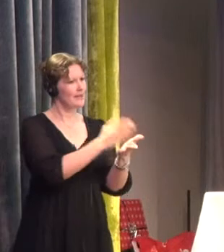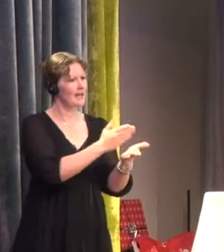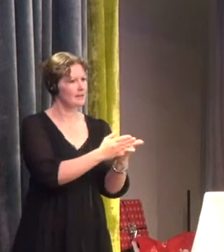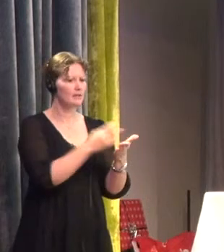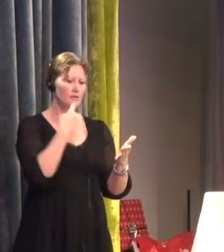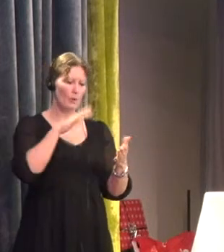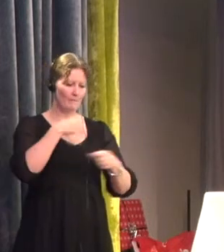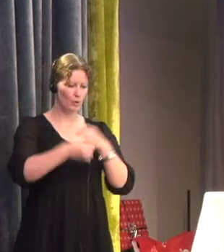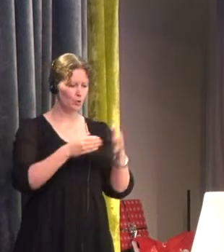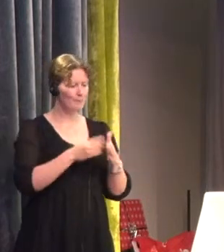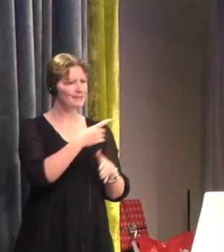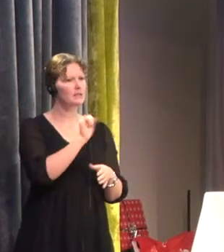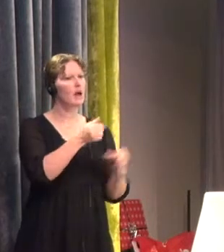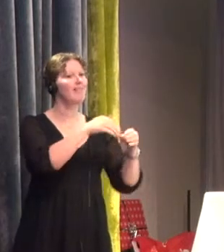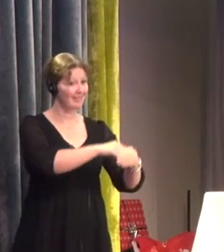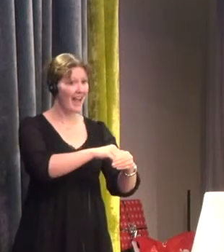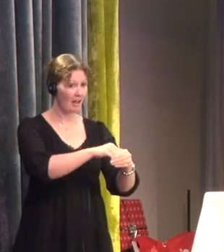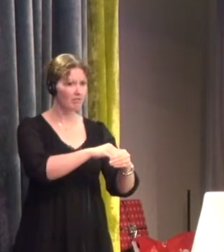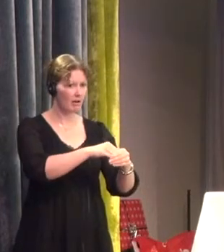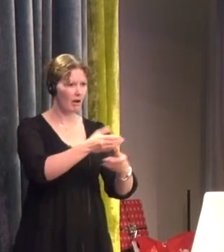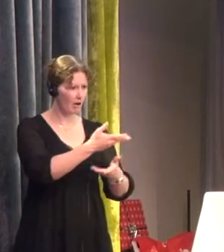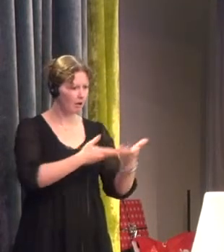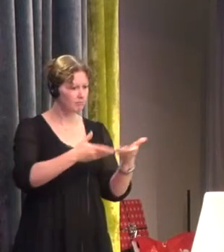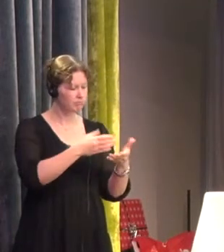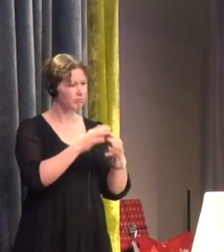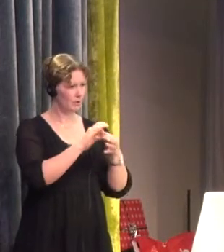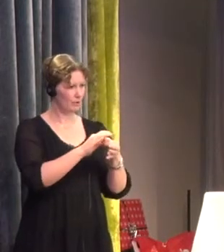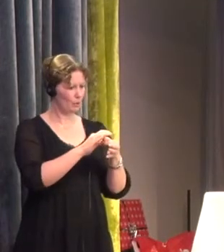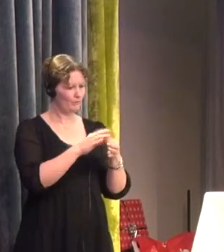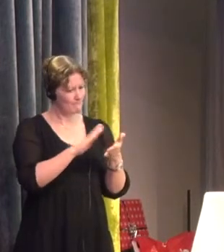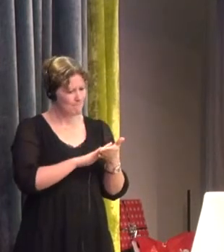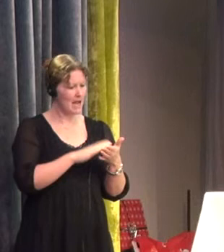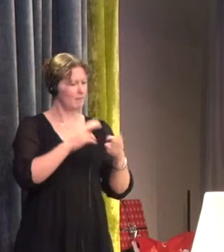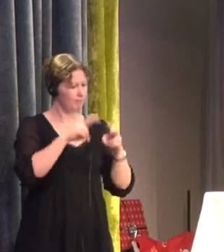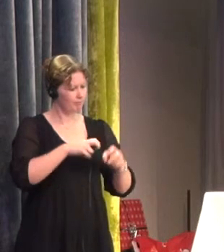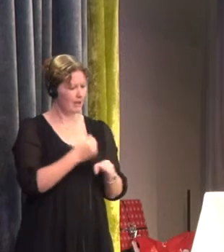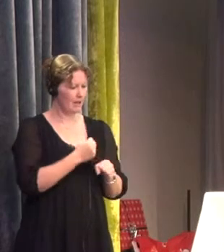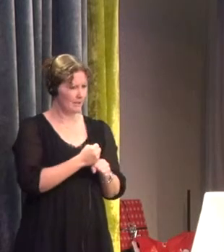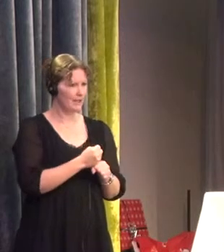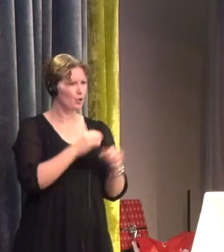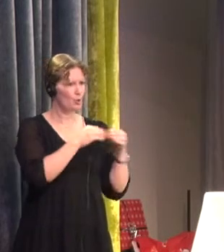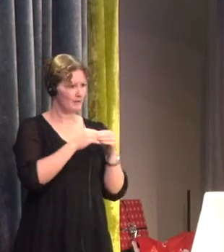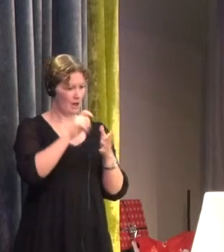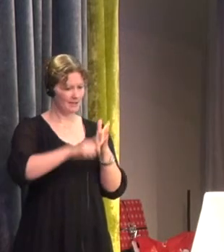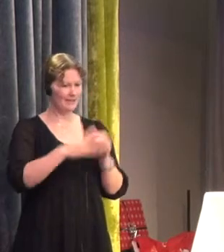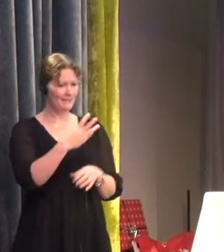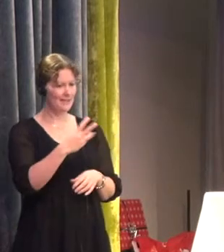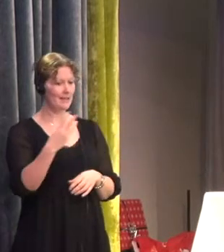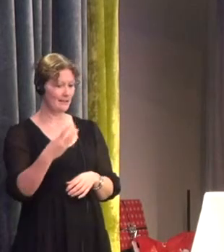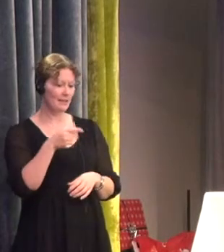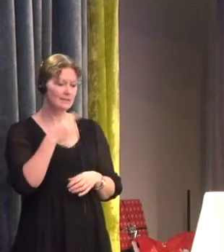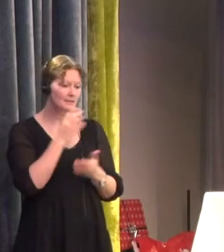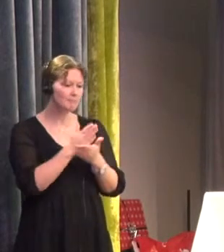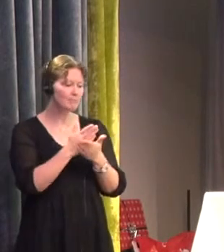participating in the drafting of the convention. There's also Article 4.3 that specifically states that when states think about laws